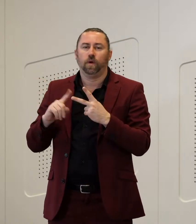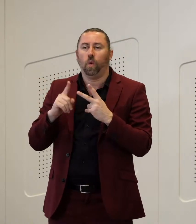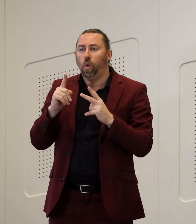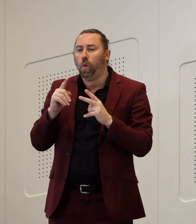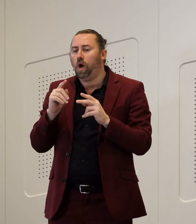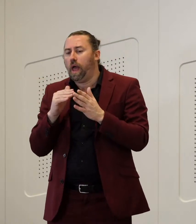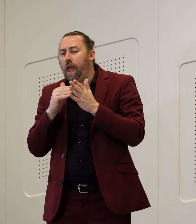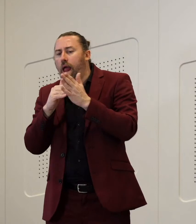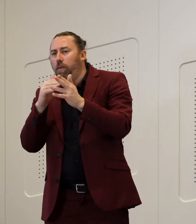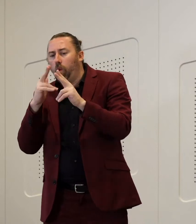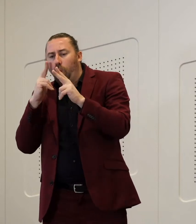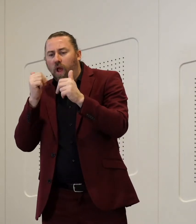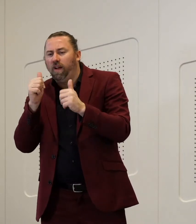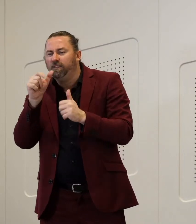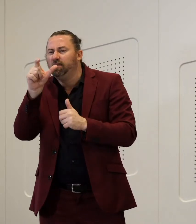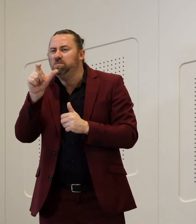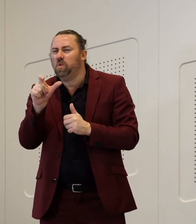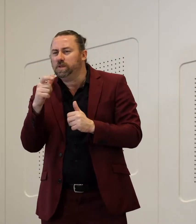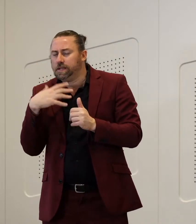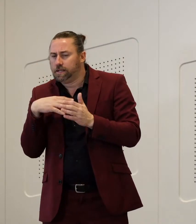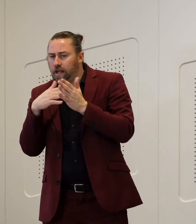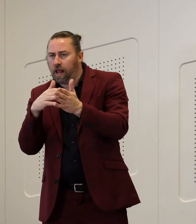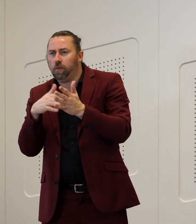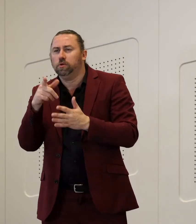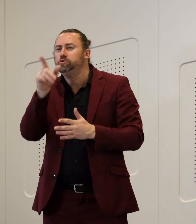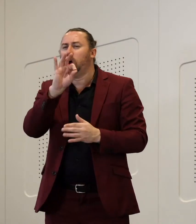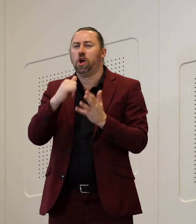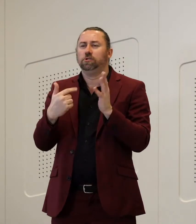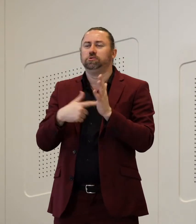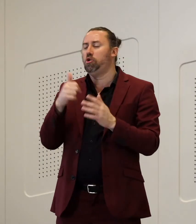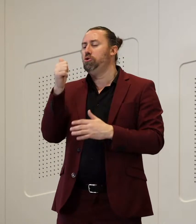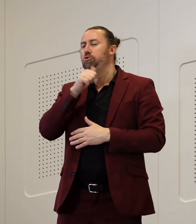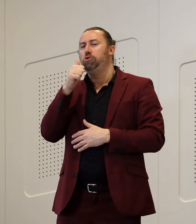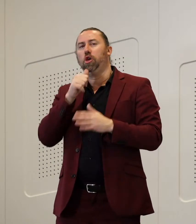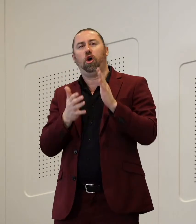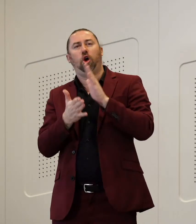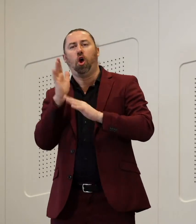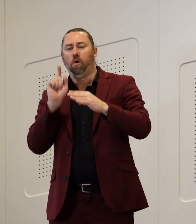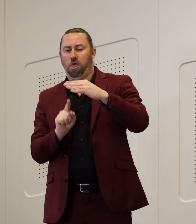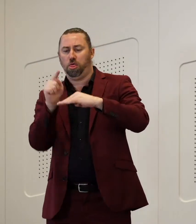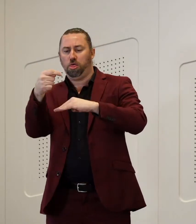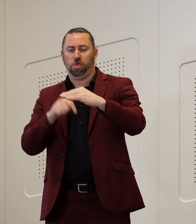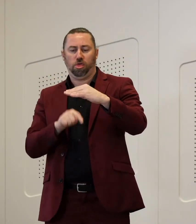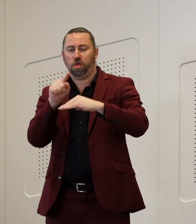a vulnerable person, don't travel for discretionary reasons. Thank you.